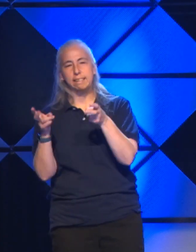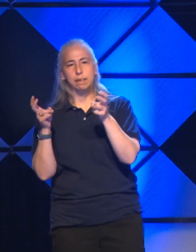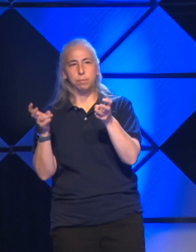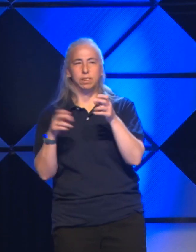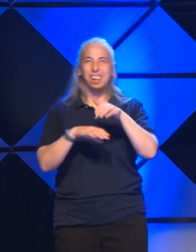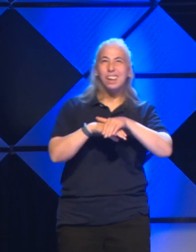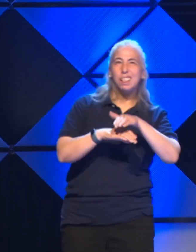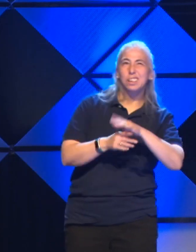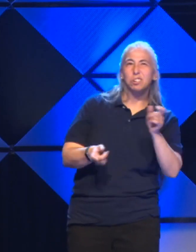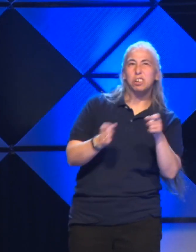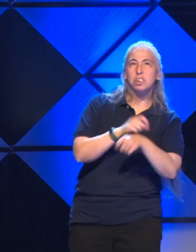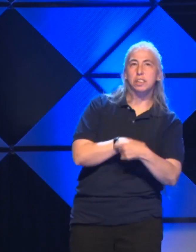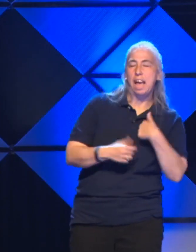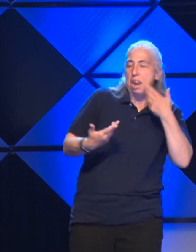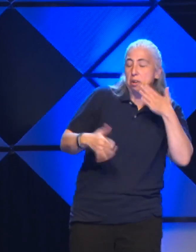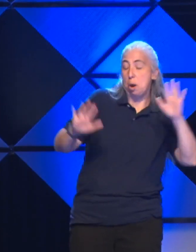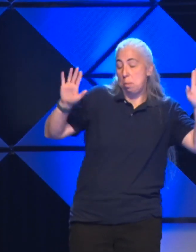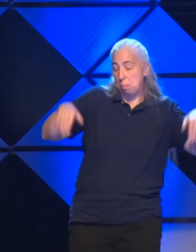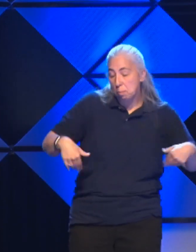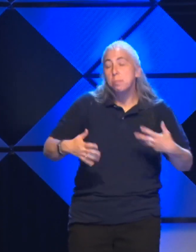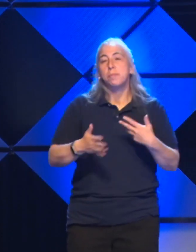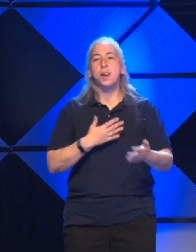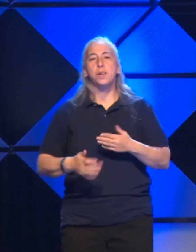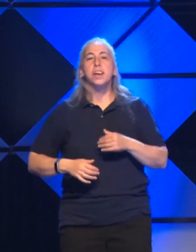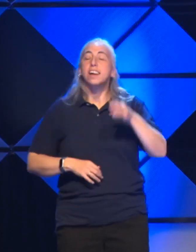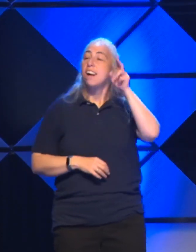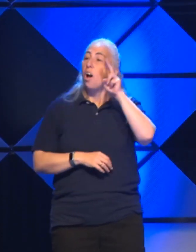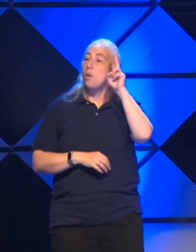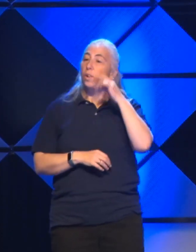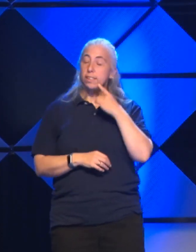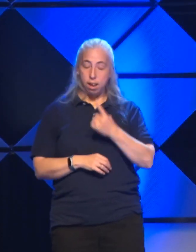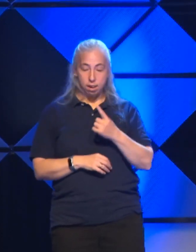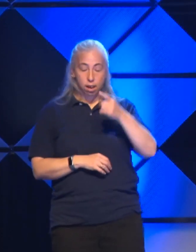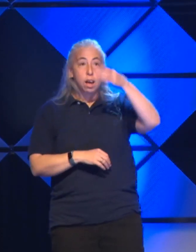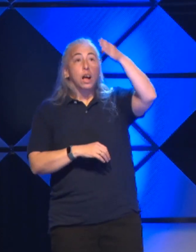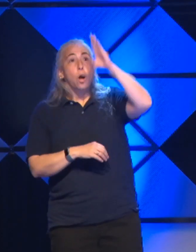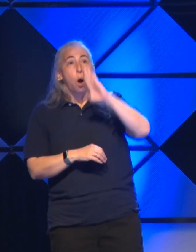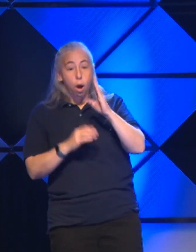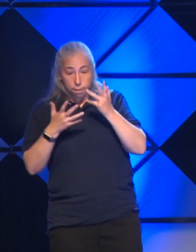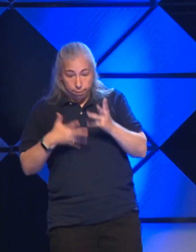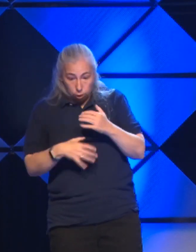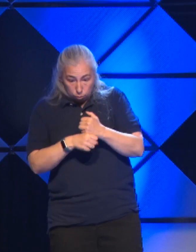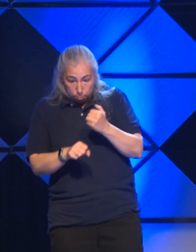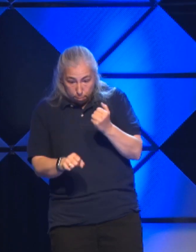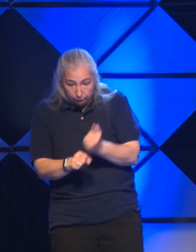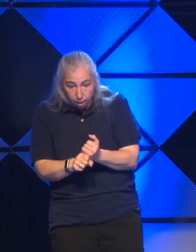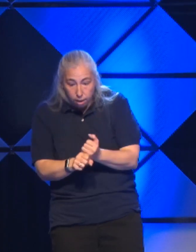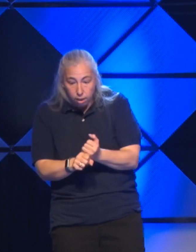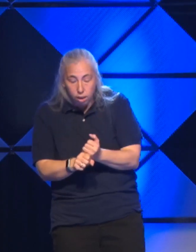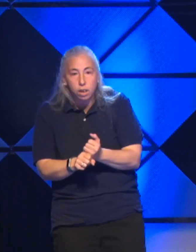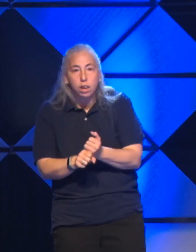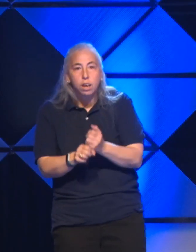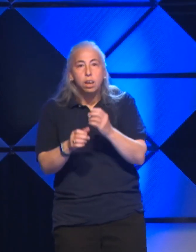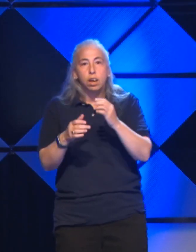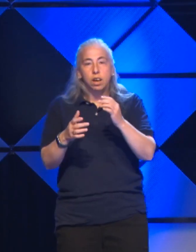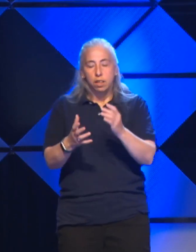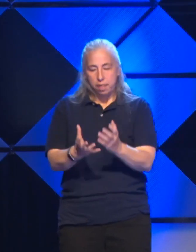English, but I will say it anyway. So he says, after God has created you, He broke the mold.